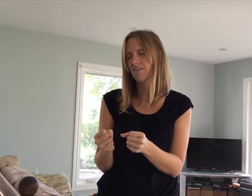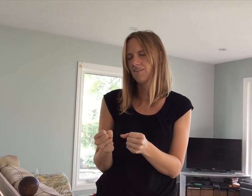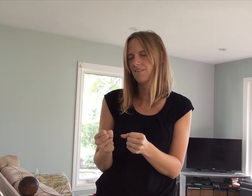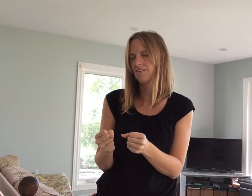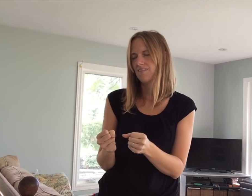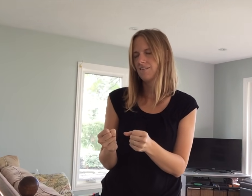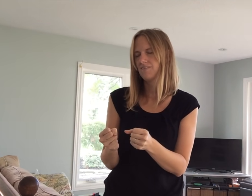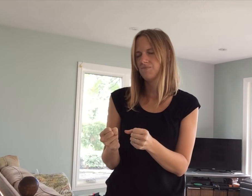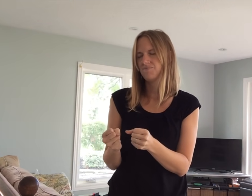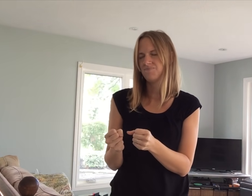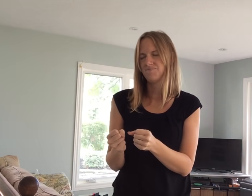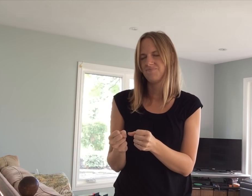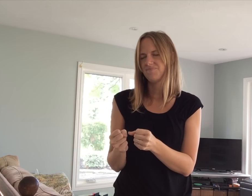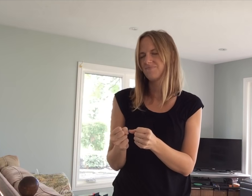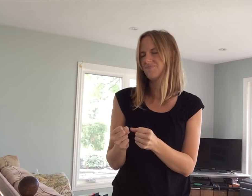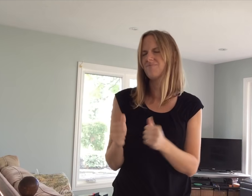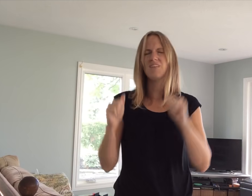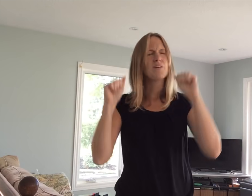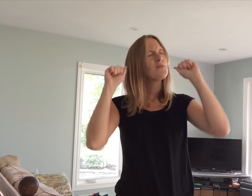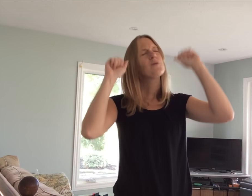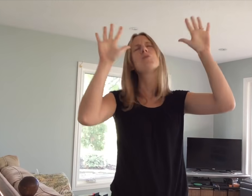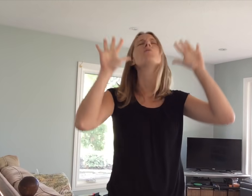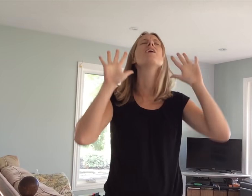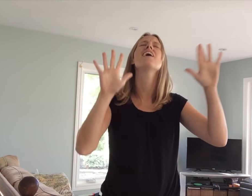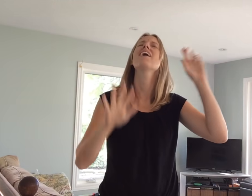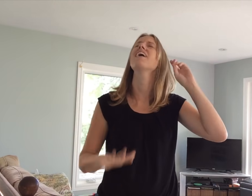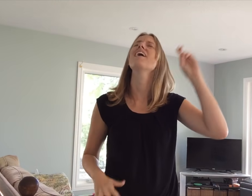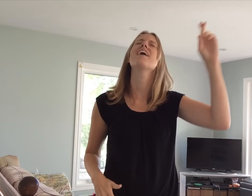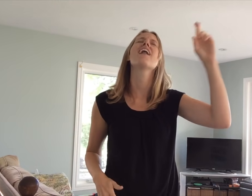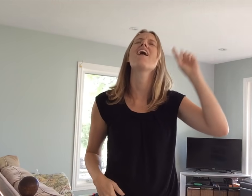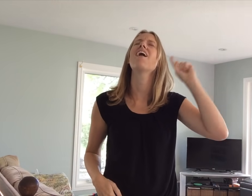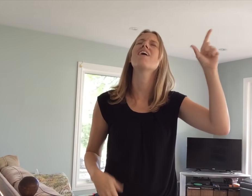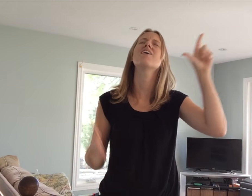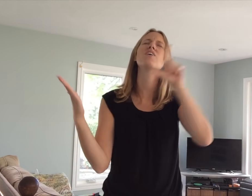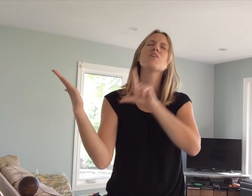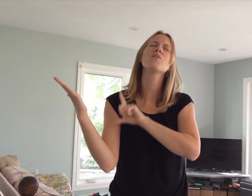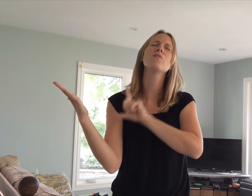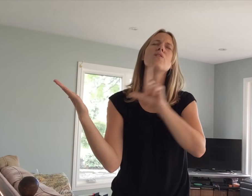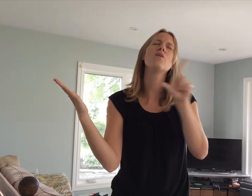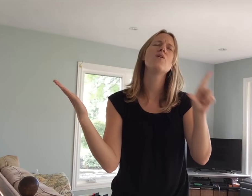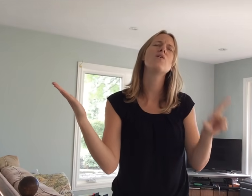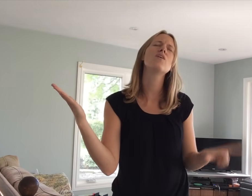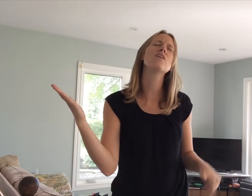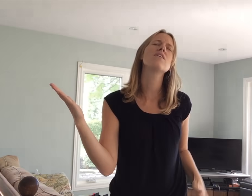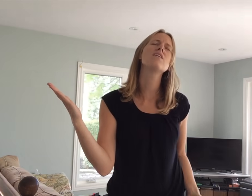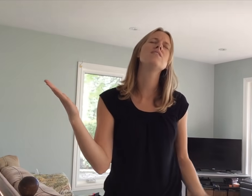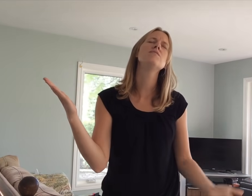And great are you, Lord